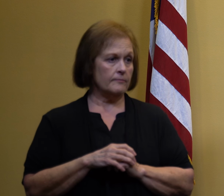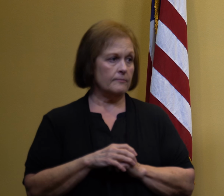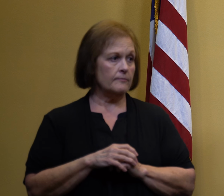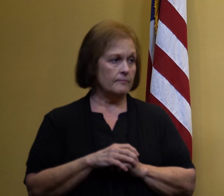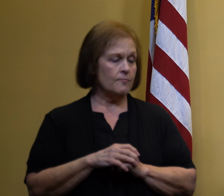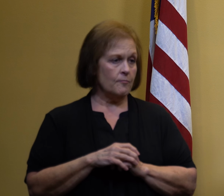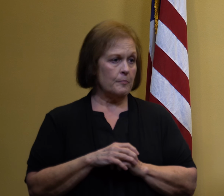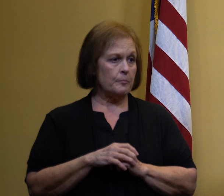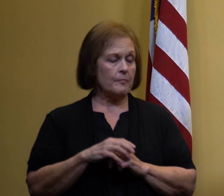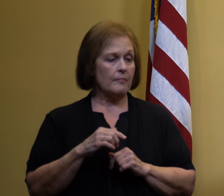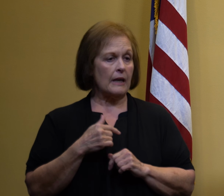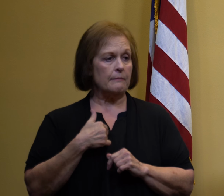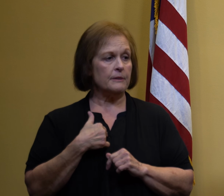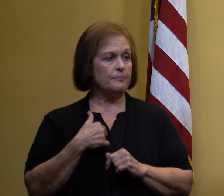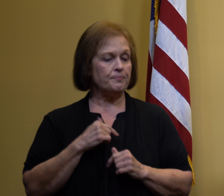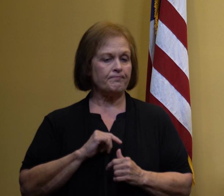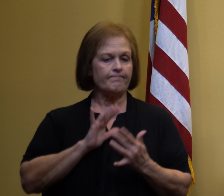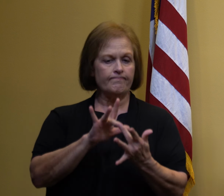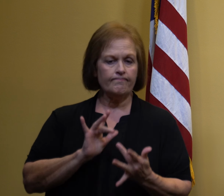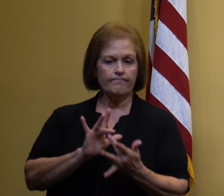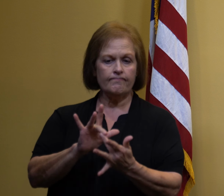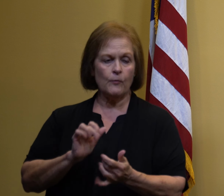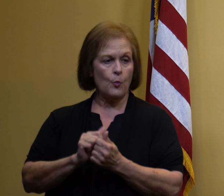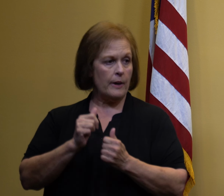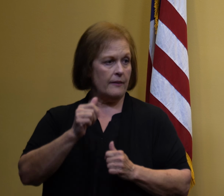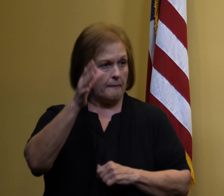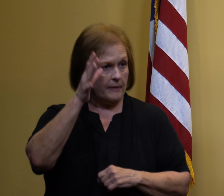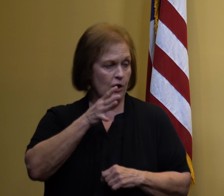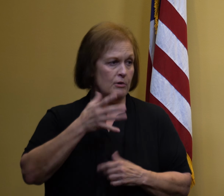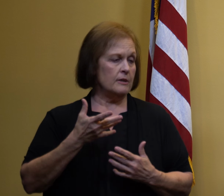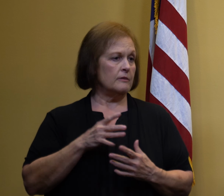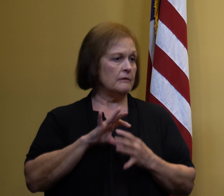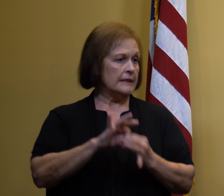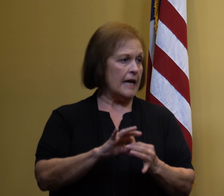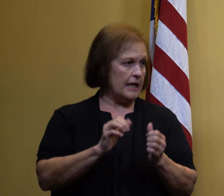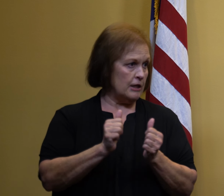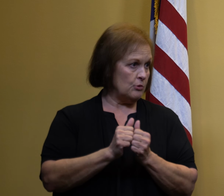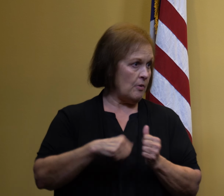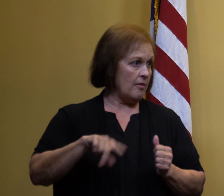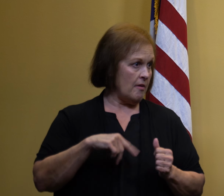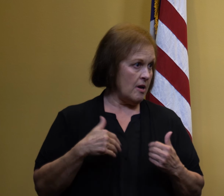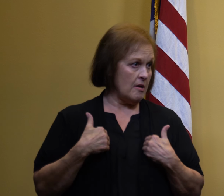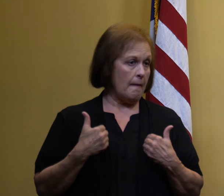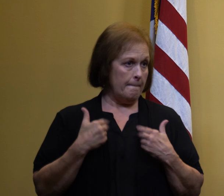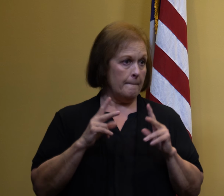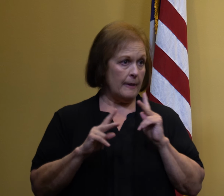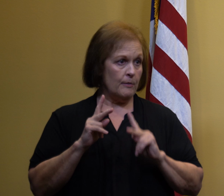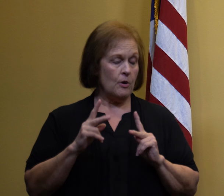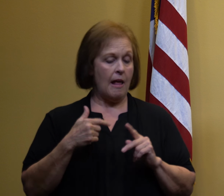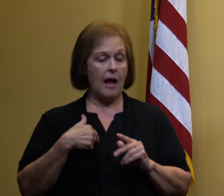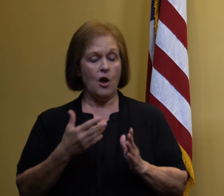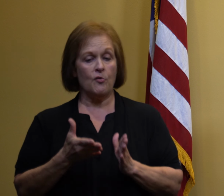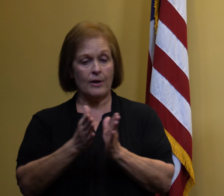I'm reaching out to parents and guardians associated with these young people. I have